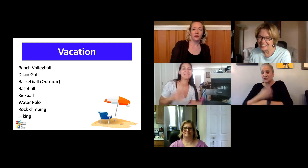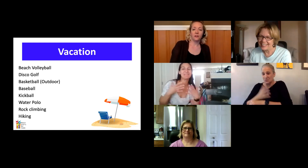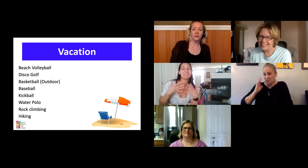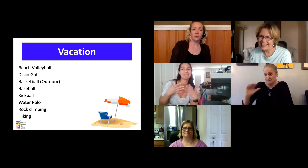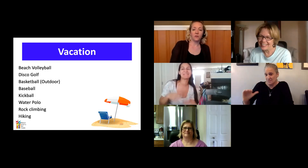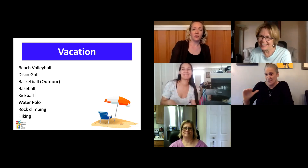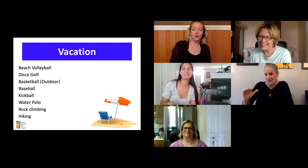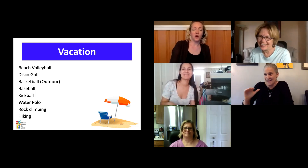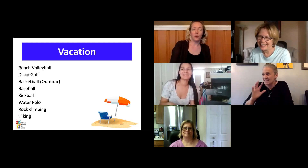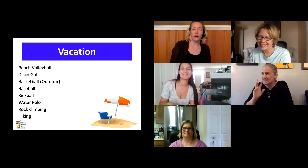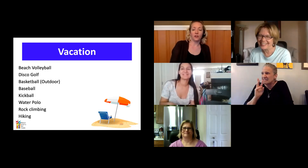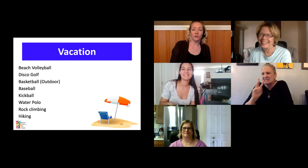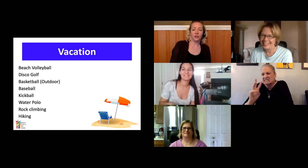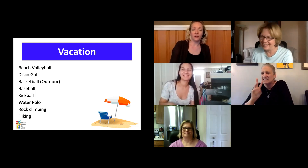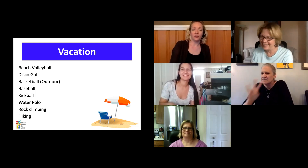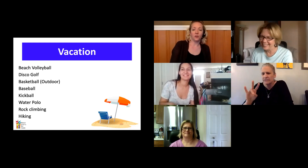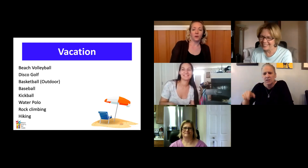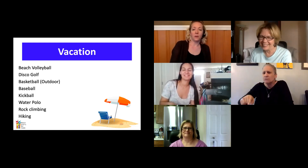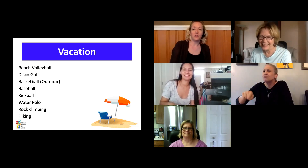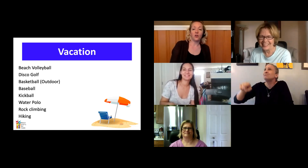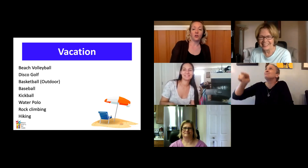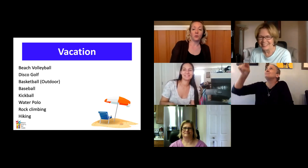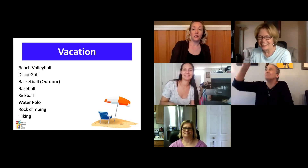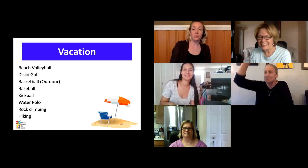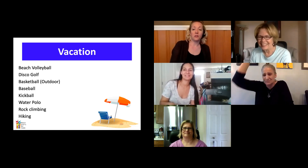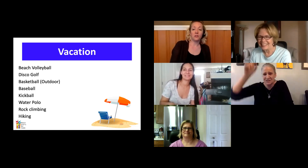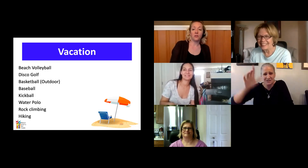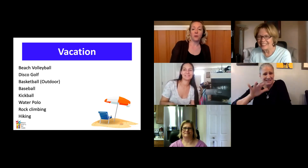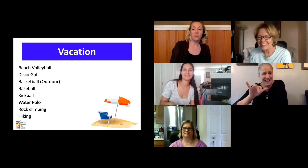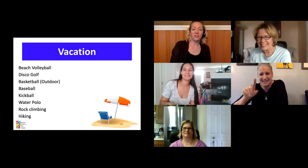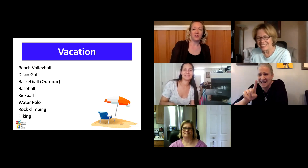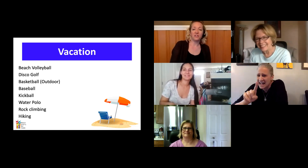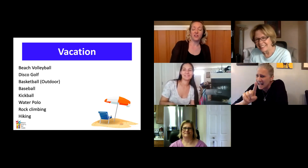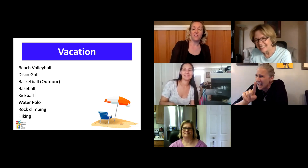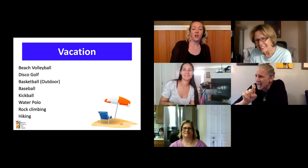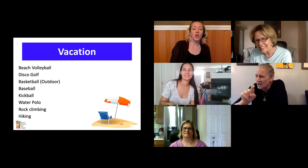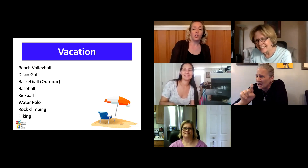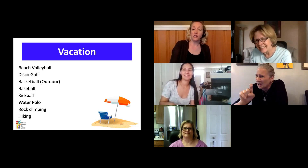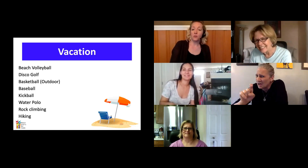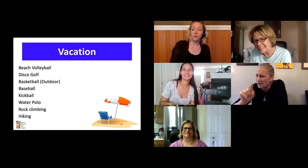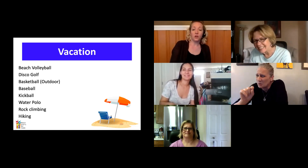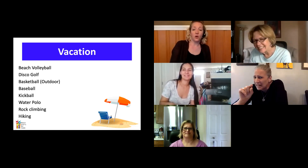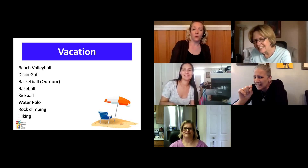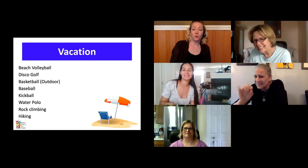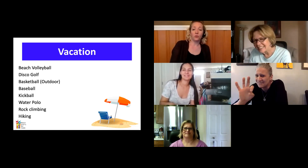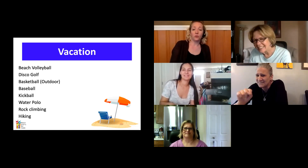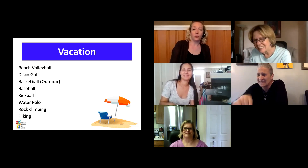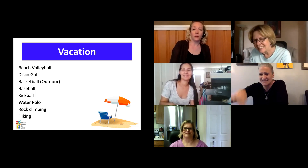but I couldn't do it. My daughter, when she was little, probably around 6 or 7, she would go, good Lord, like